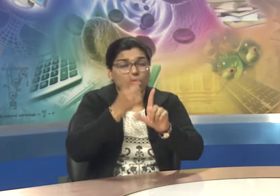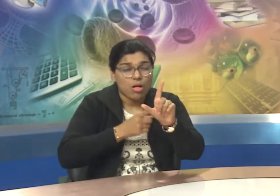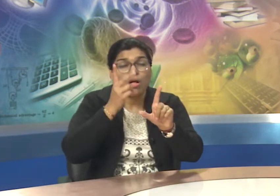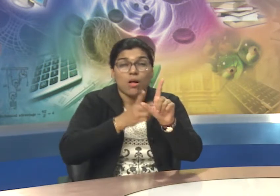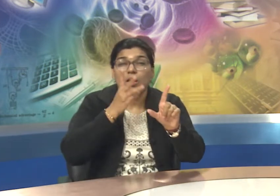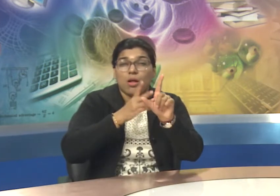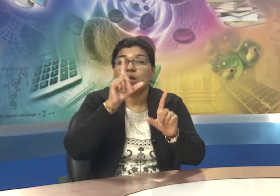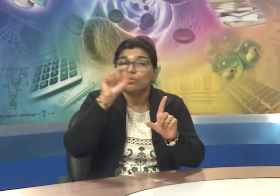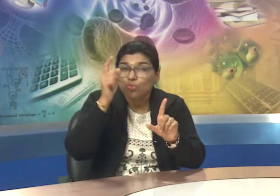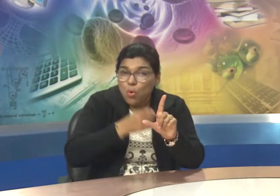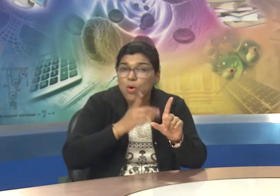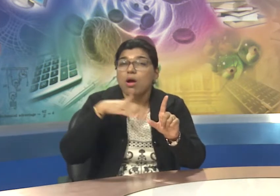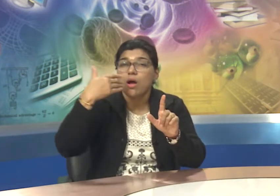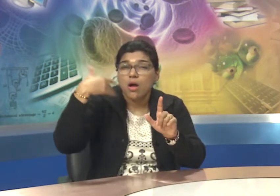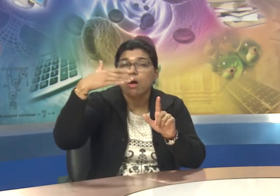from the branches